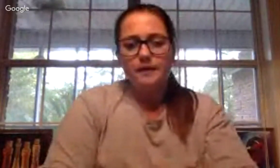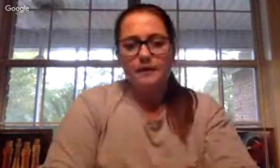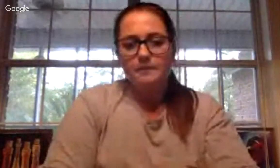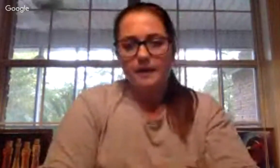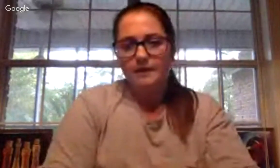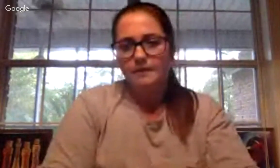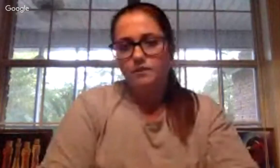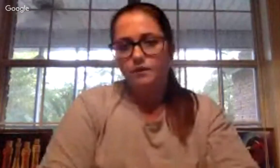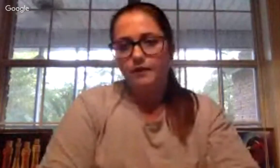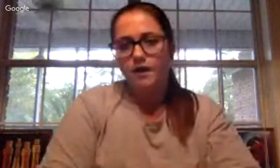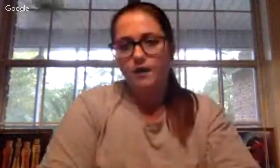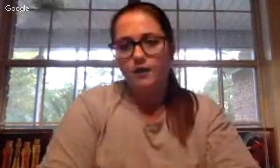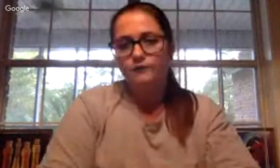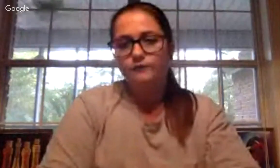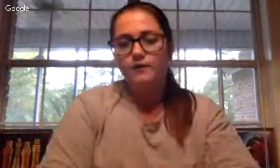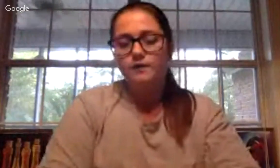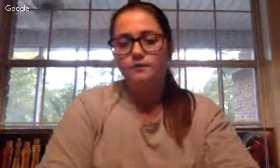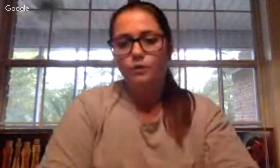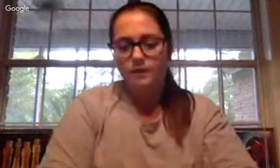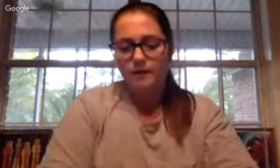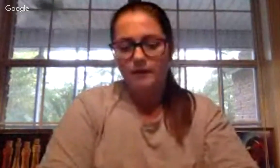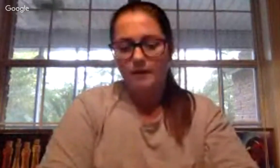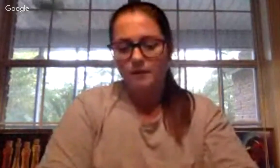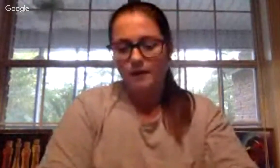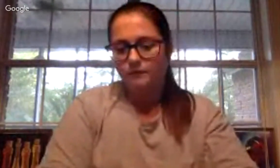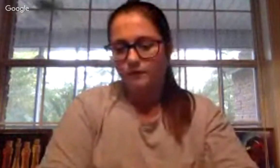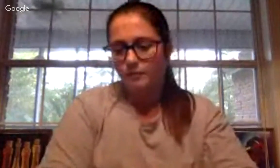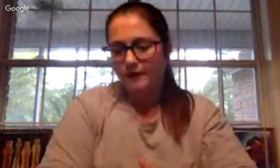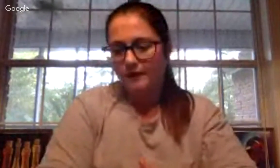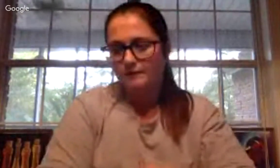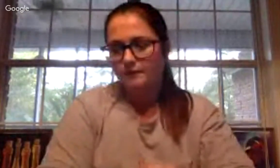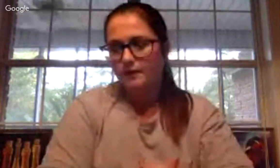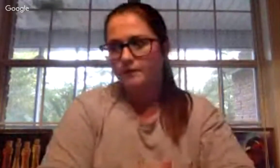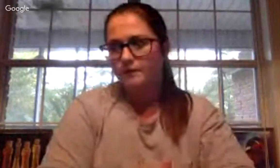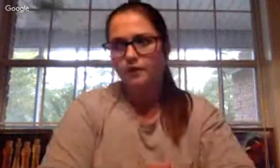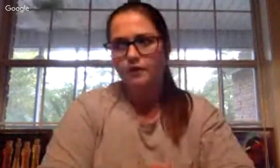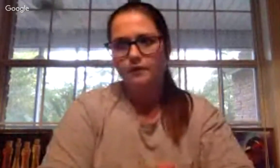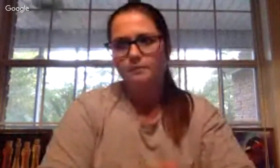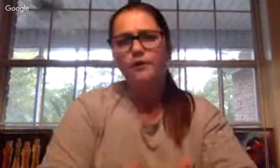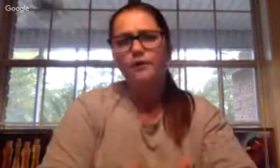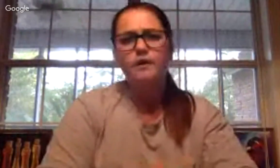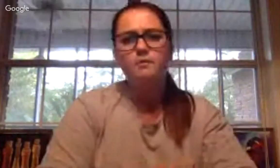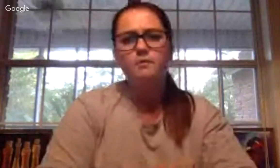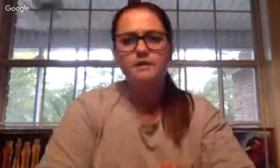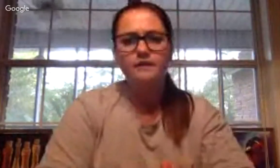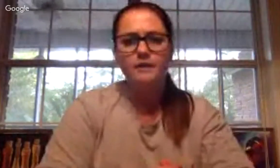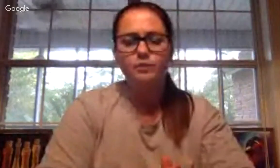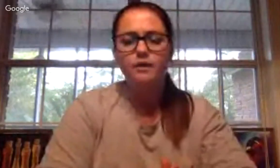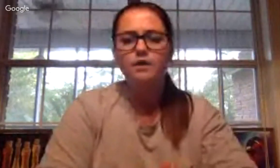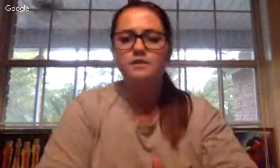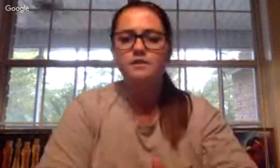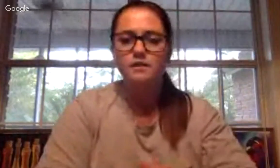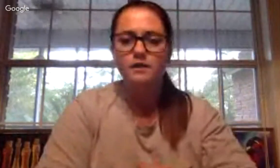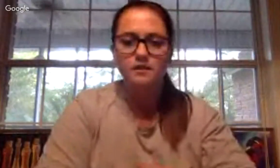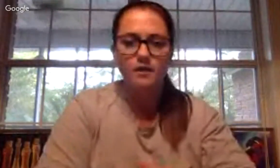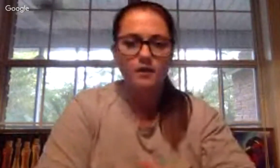in my history of working in ABA for the past year and about 3 months, I've had pretty good success